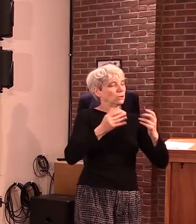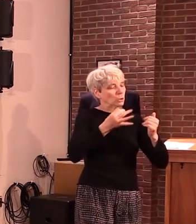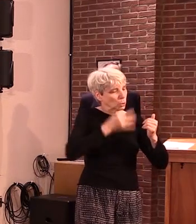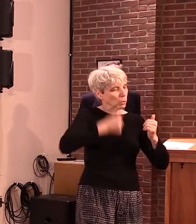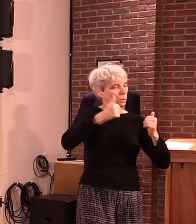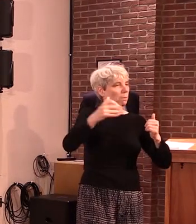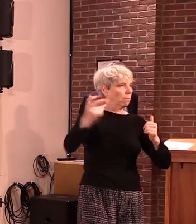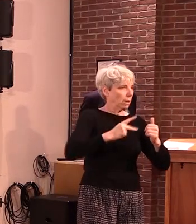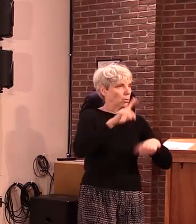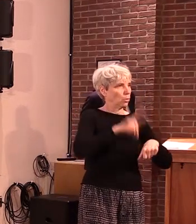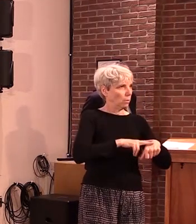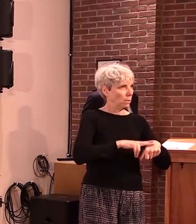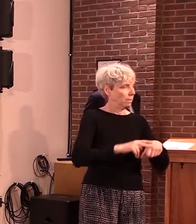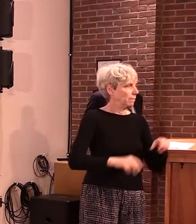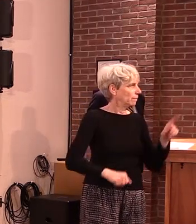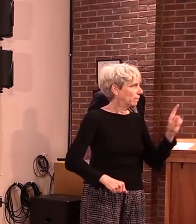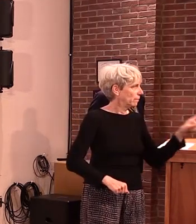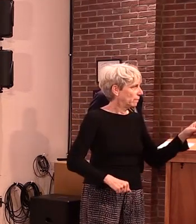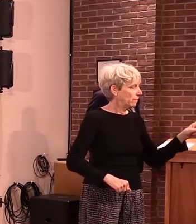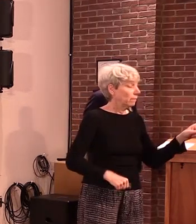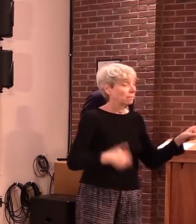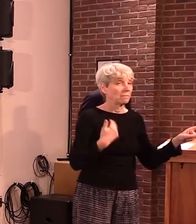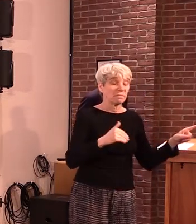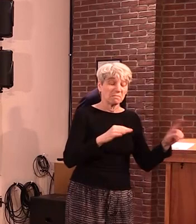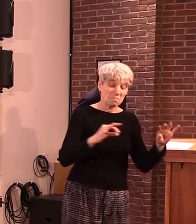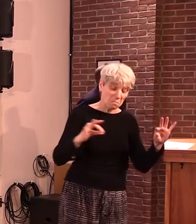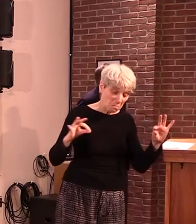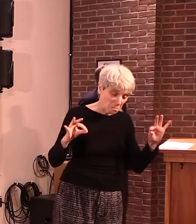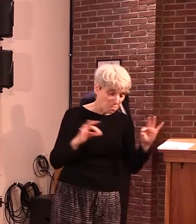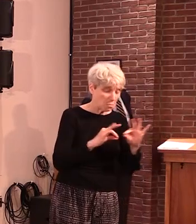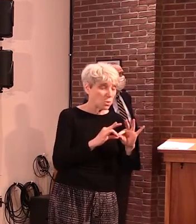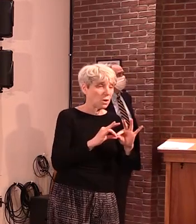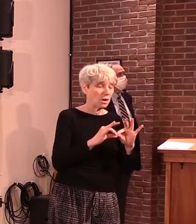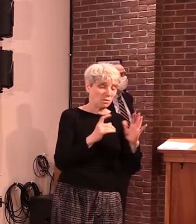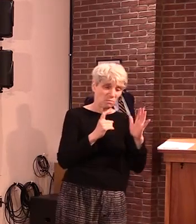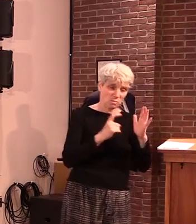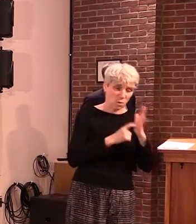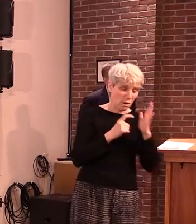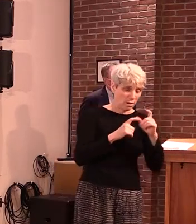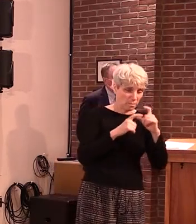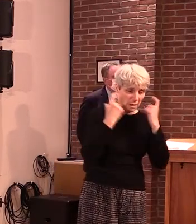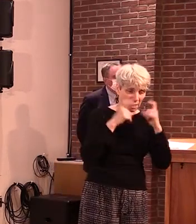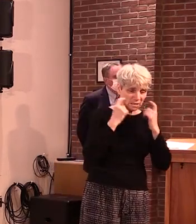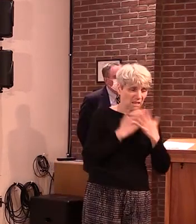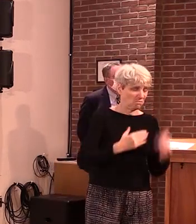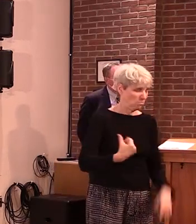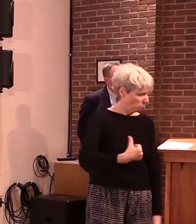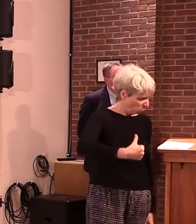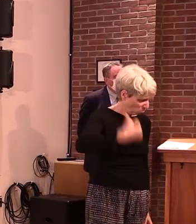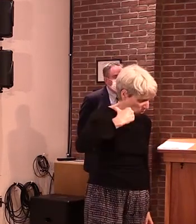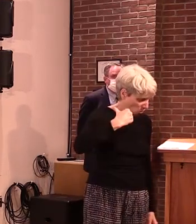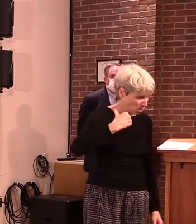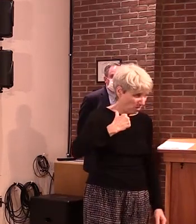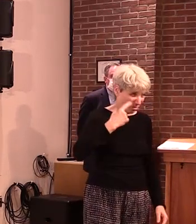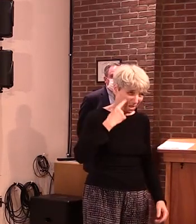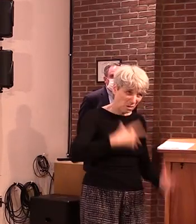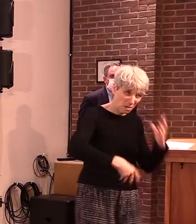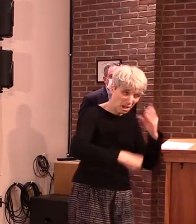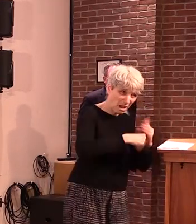normal. Given all that's riding on it, do you anticipate we're going to need to have some kind of a penalty for those who just don't? I